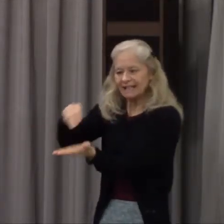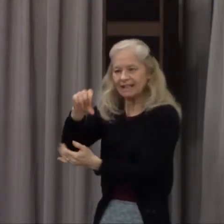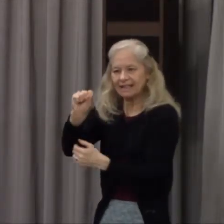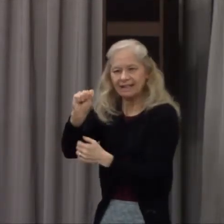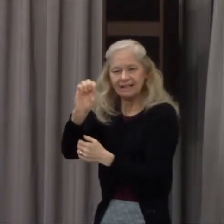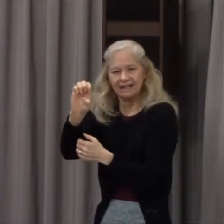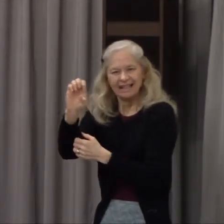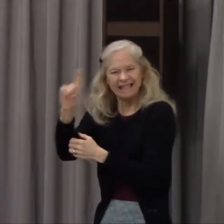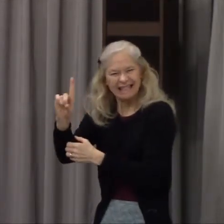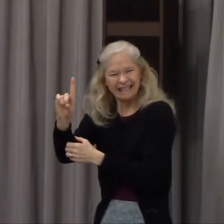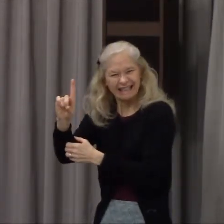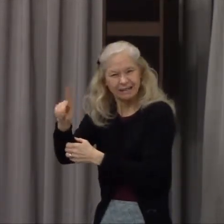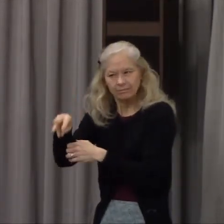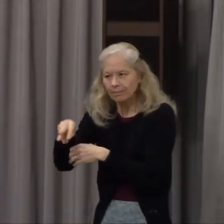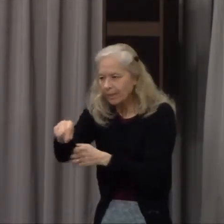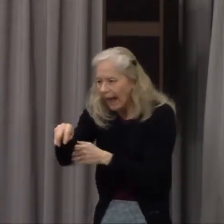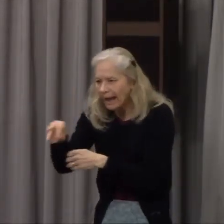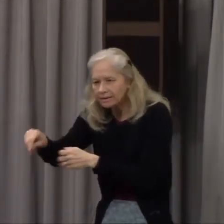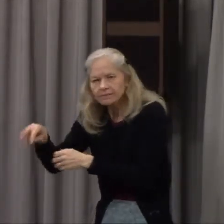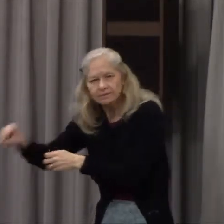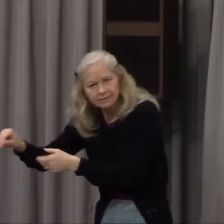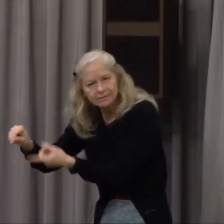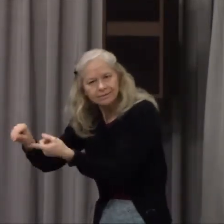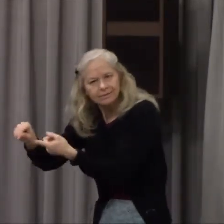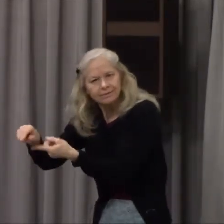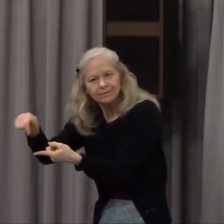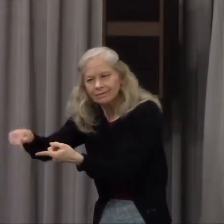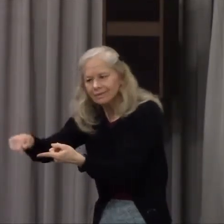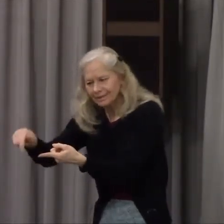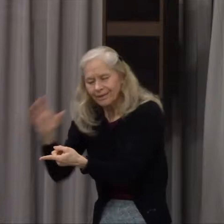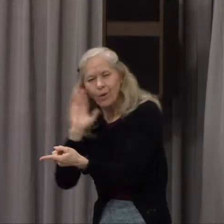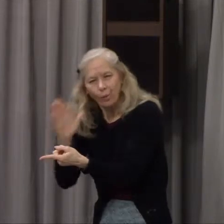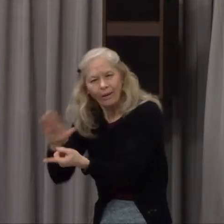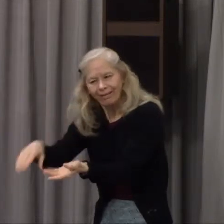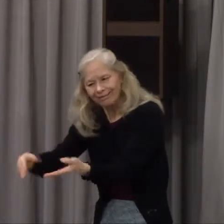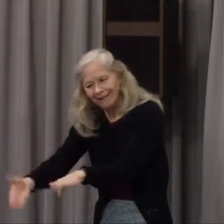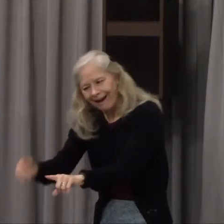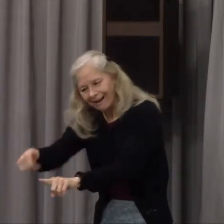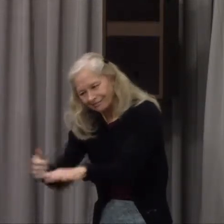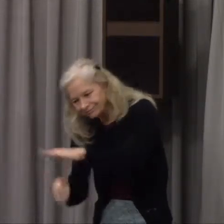It's like the milk that those newborn little ones crave.